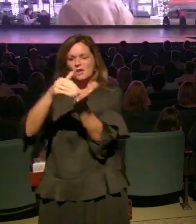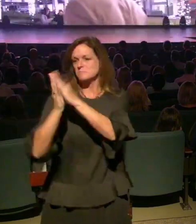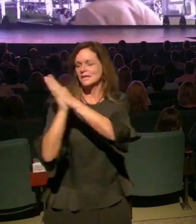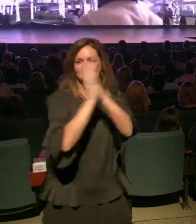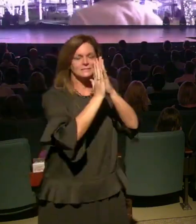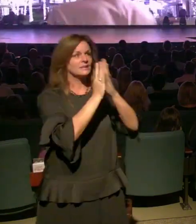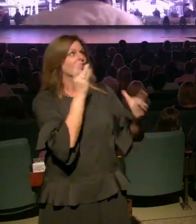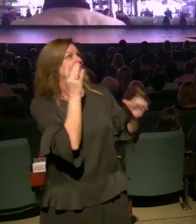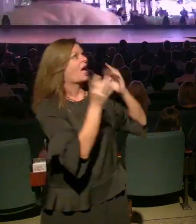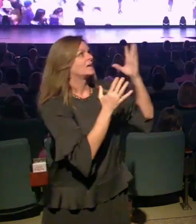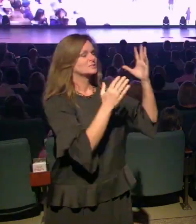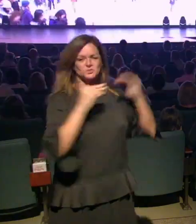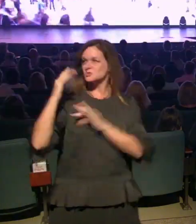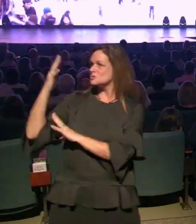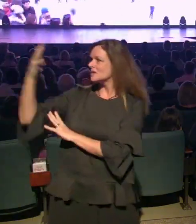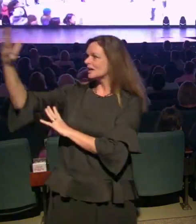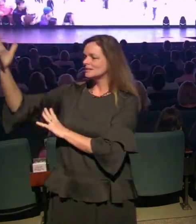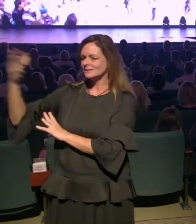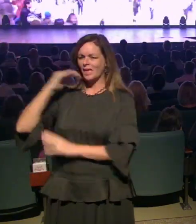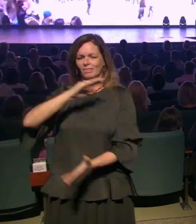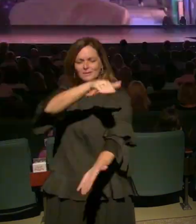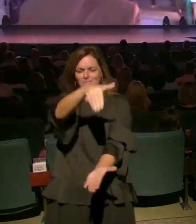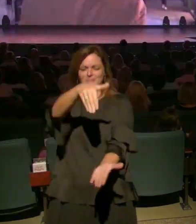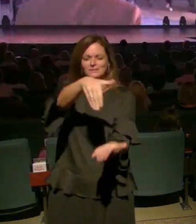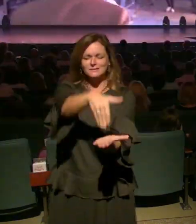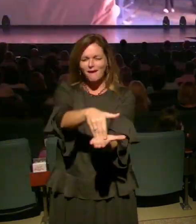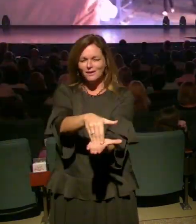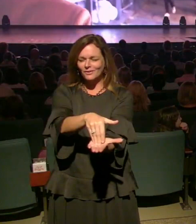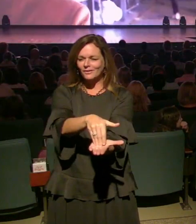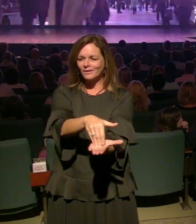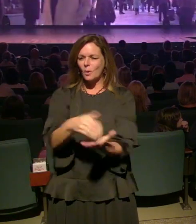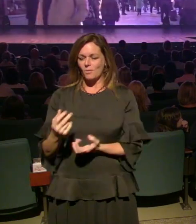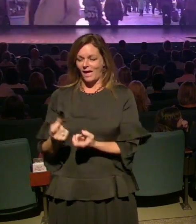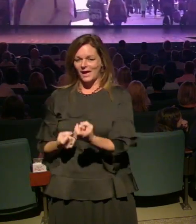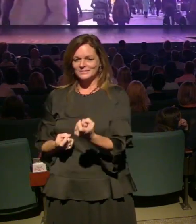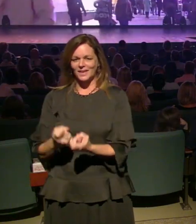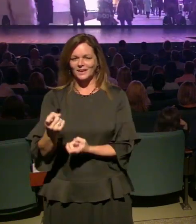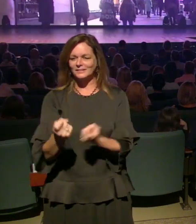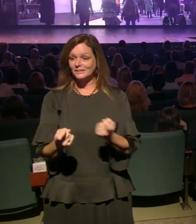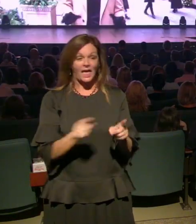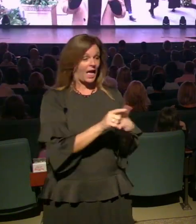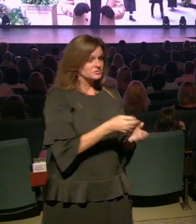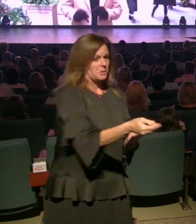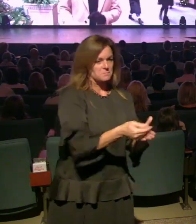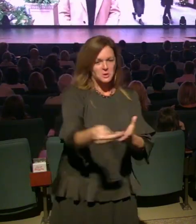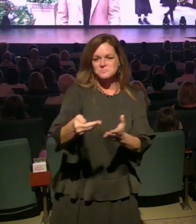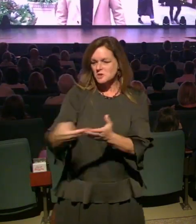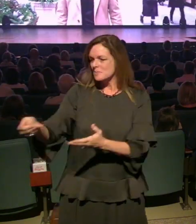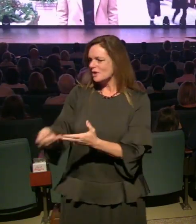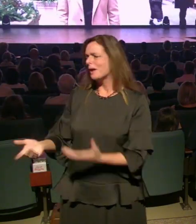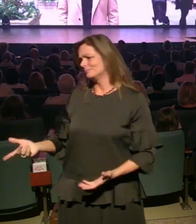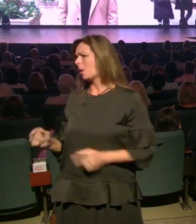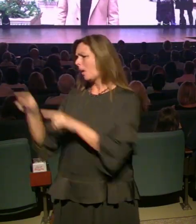and the trees, the ice skating at Rockefeller Center, and the shopping. If you are looking for the perfect gift for somebody, good chance you're